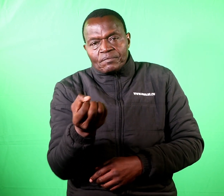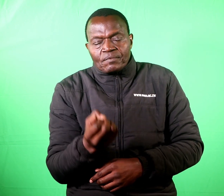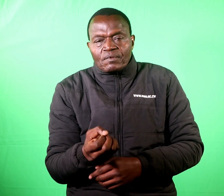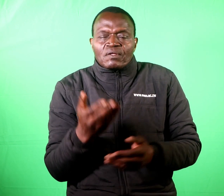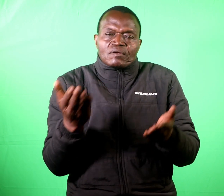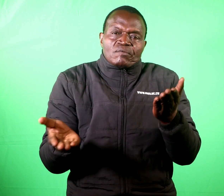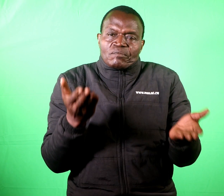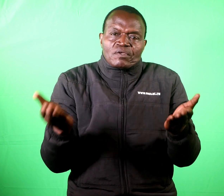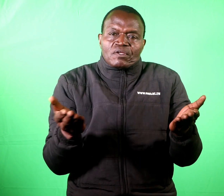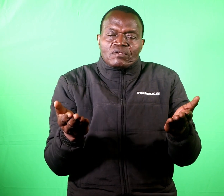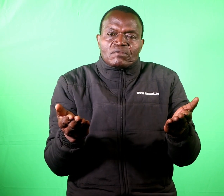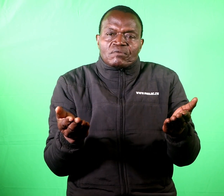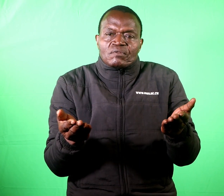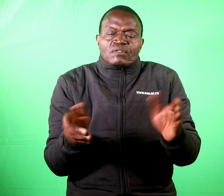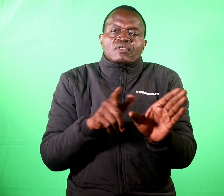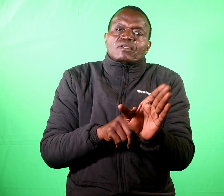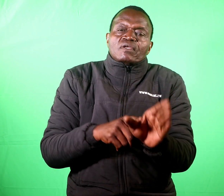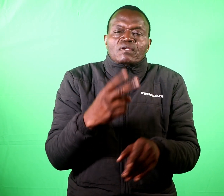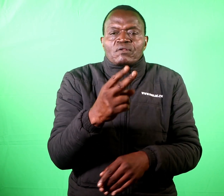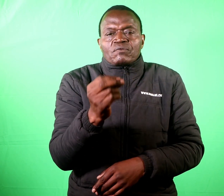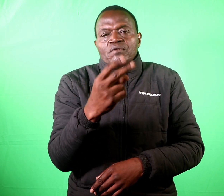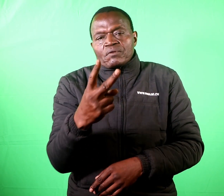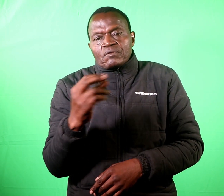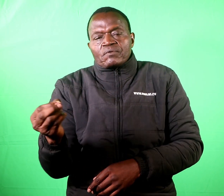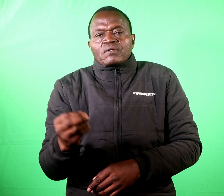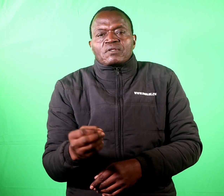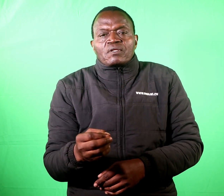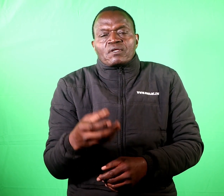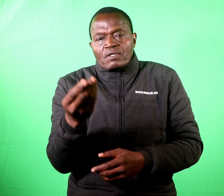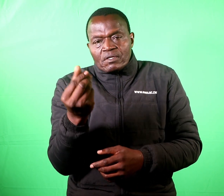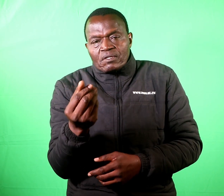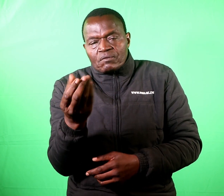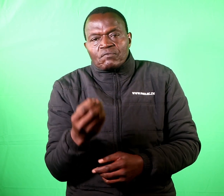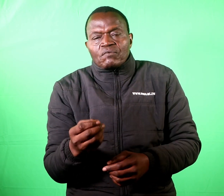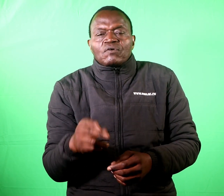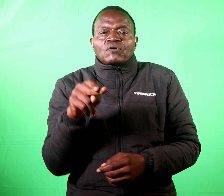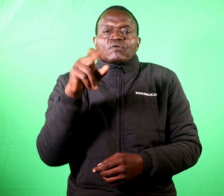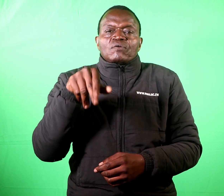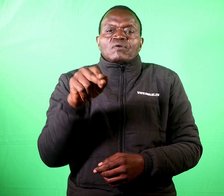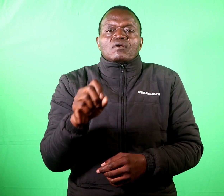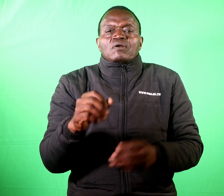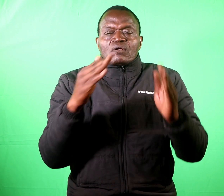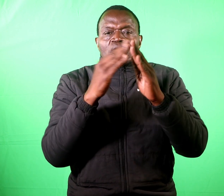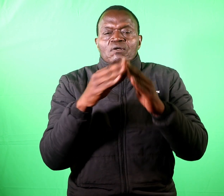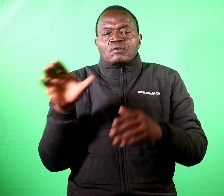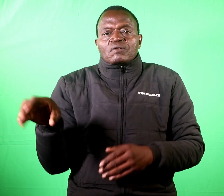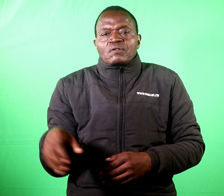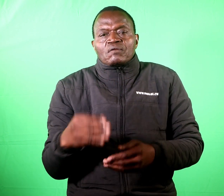Compared to the base year 2020, incomes for rural households have been increasing.